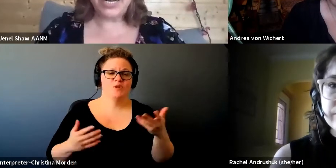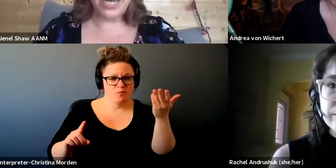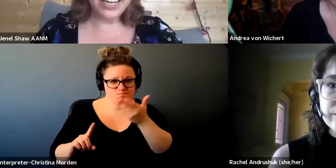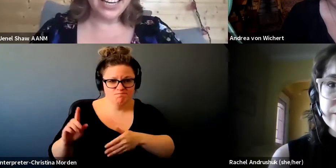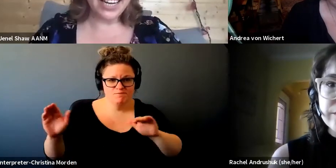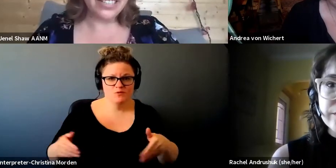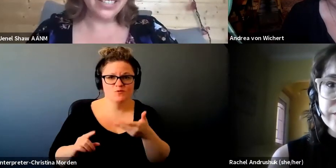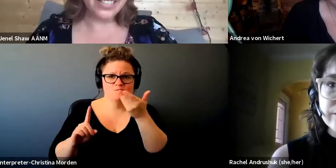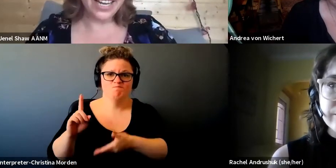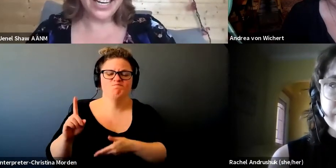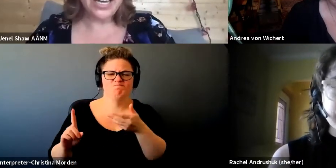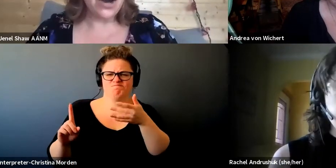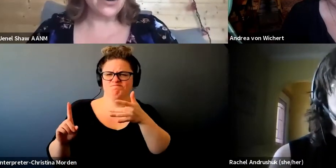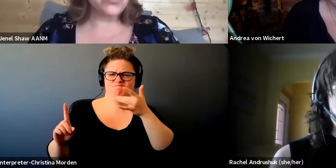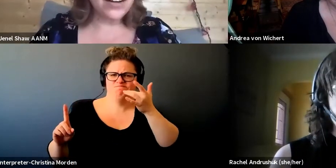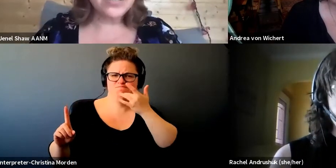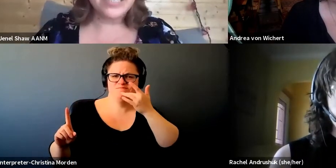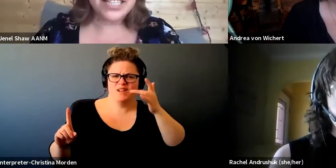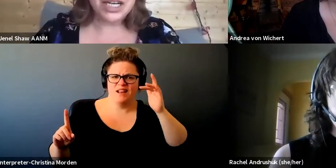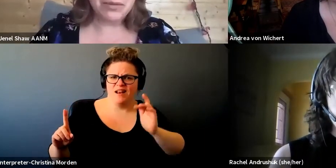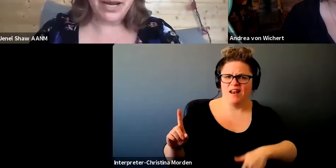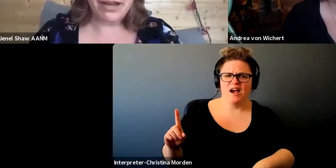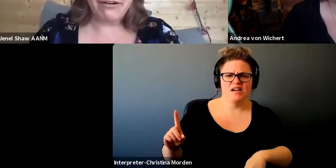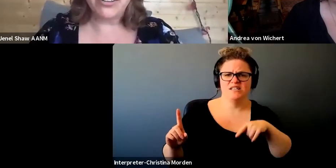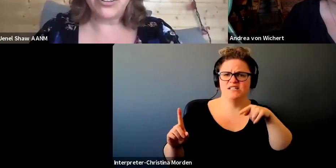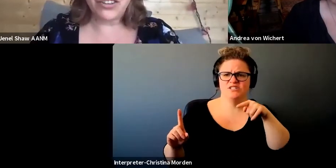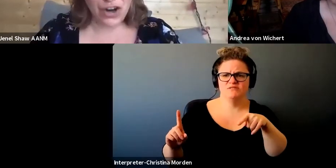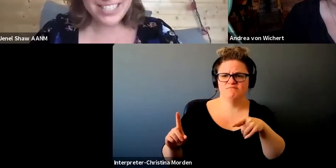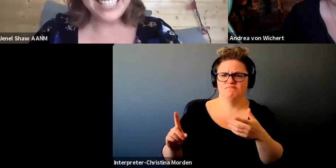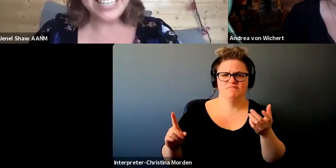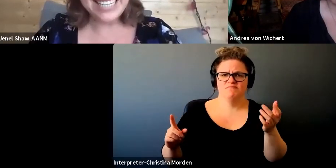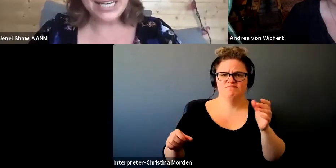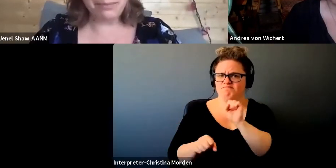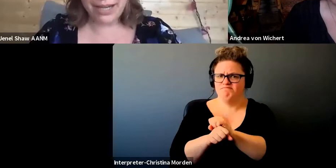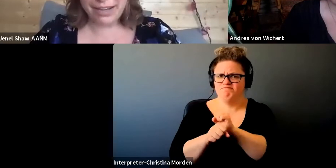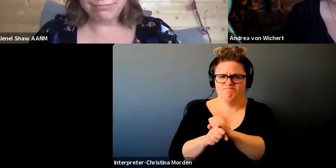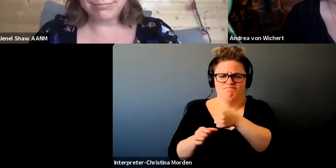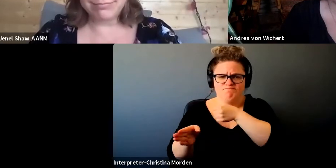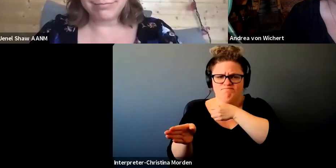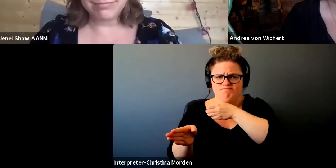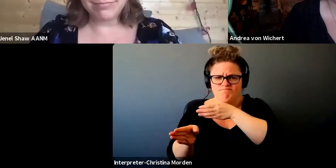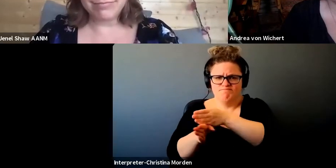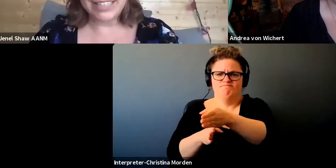has been lucky enough to sustain a cross-disciplinary,